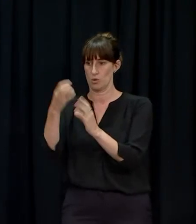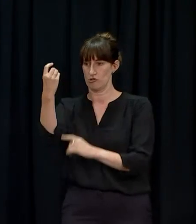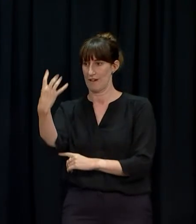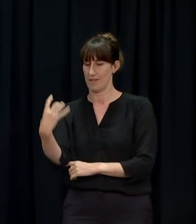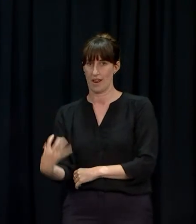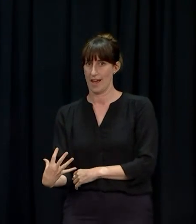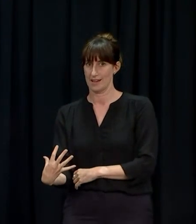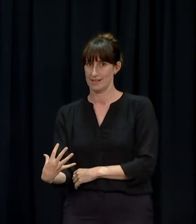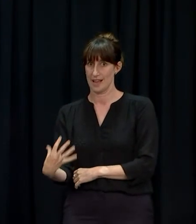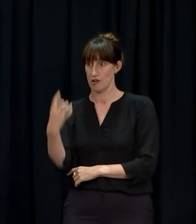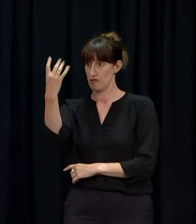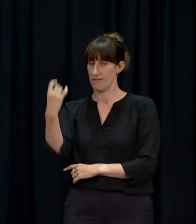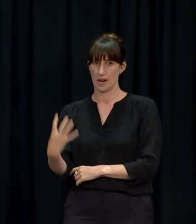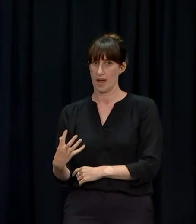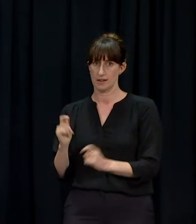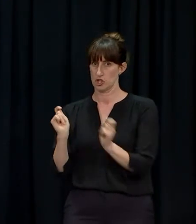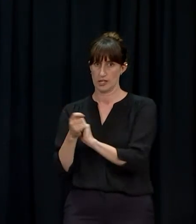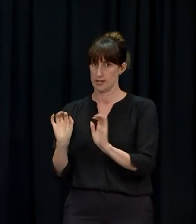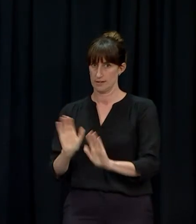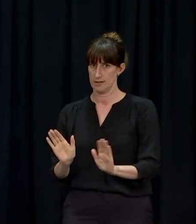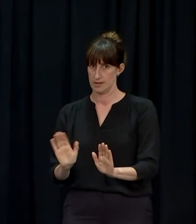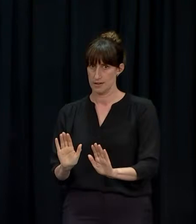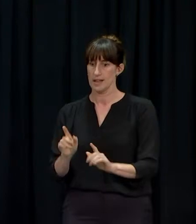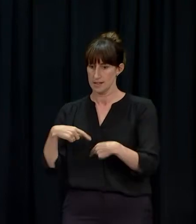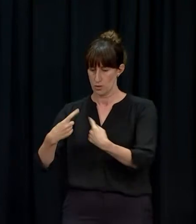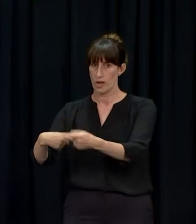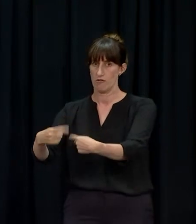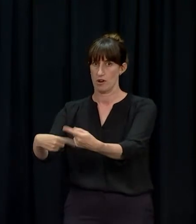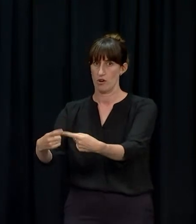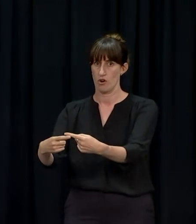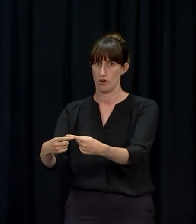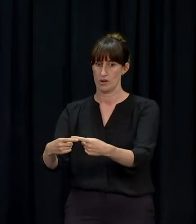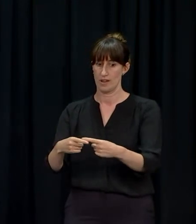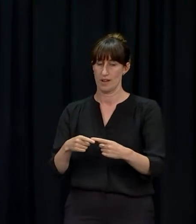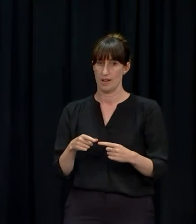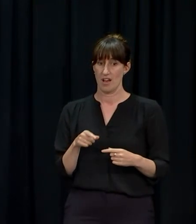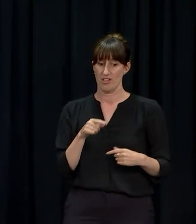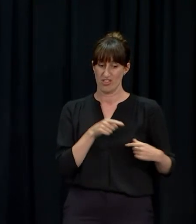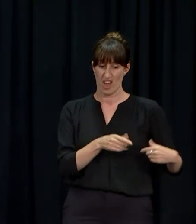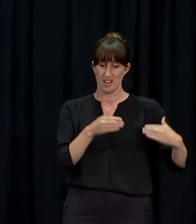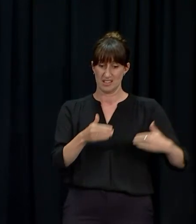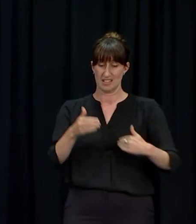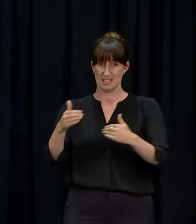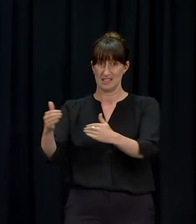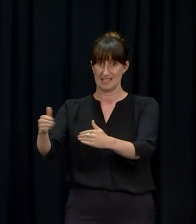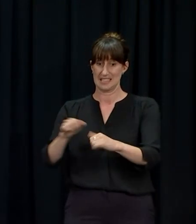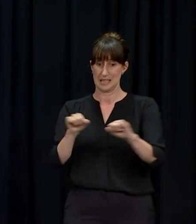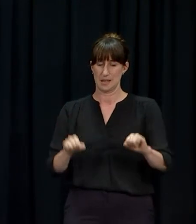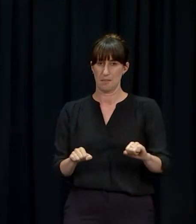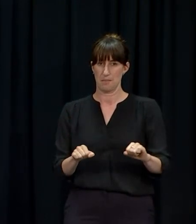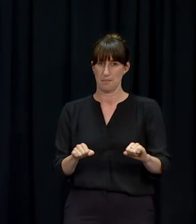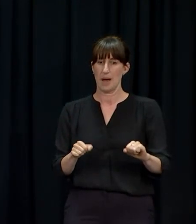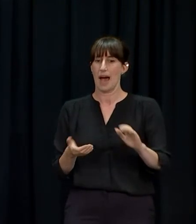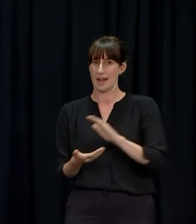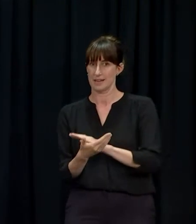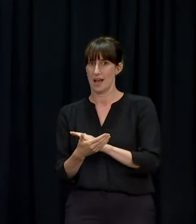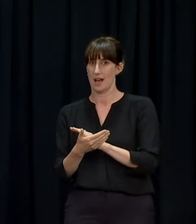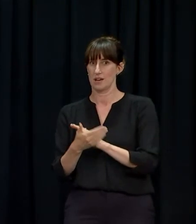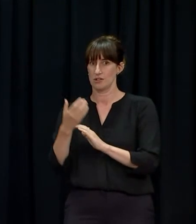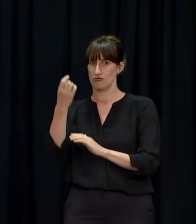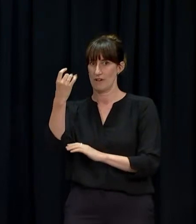have anything additional to say except what the Minister of Finance has already said about support for businesses. Minister,